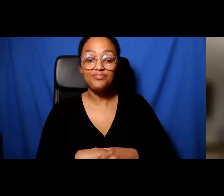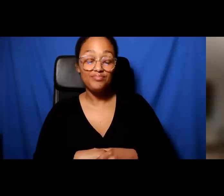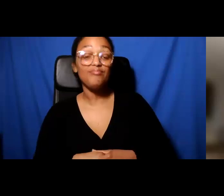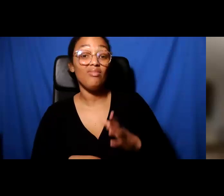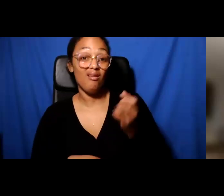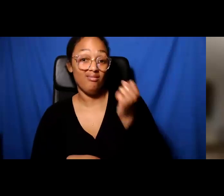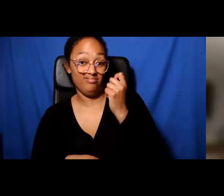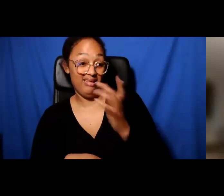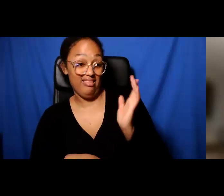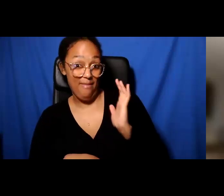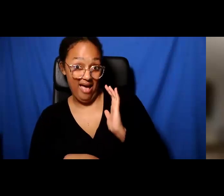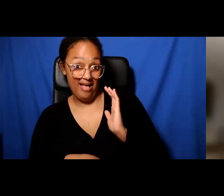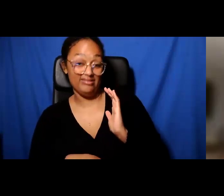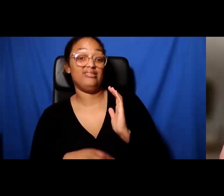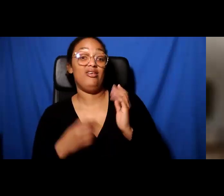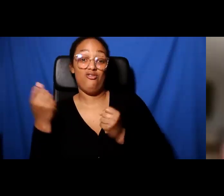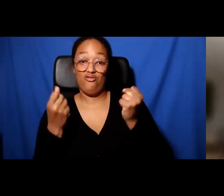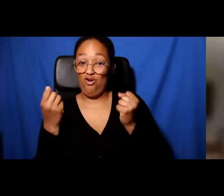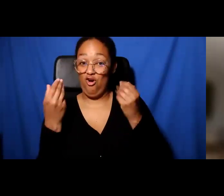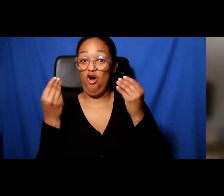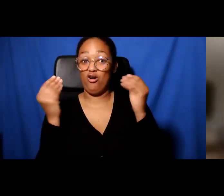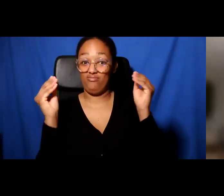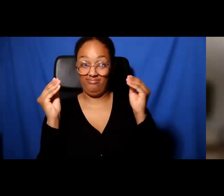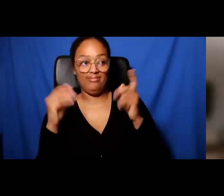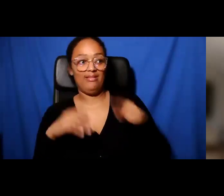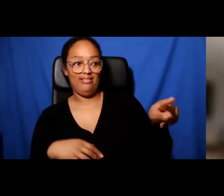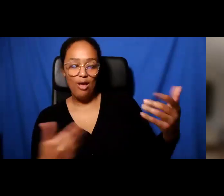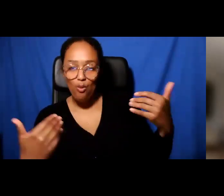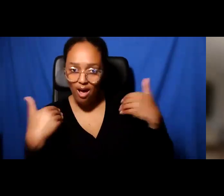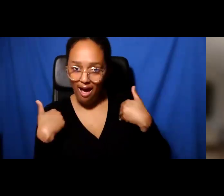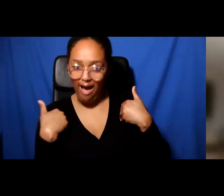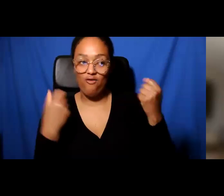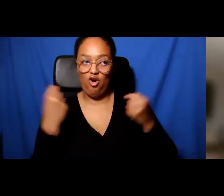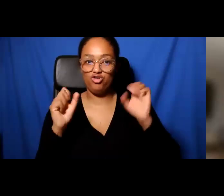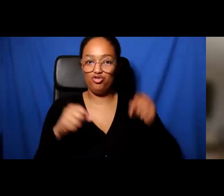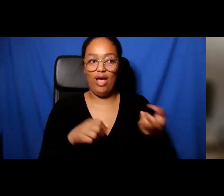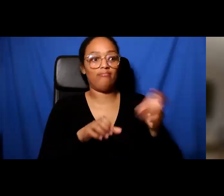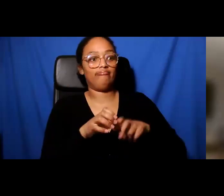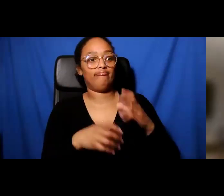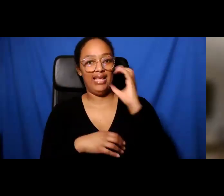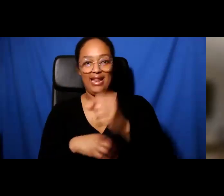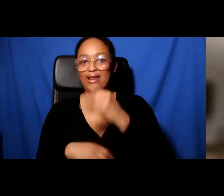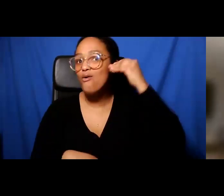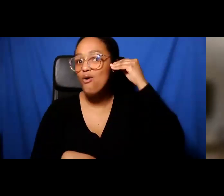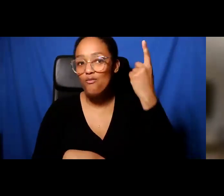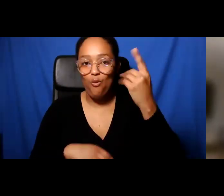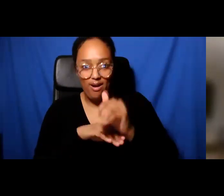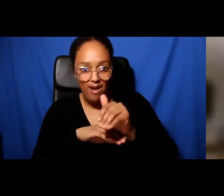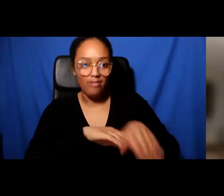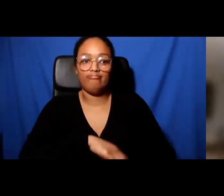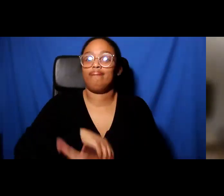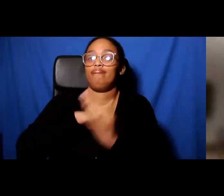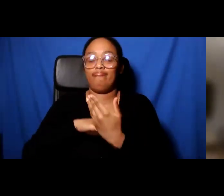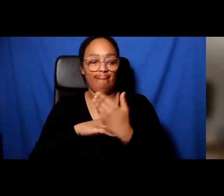the car home for 2 days so you can experience it like it was yours, right? And this is what helps them sell cars